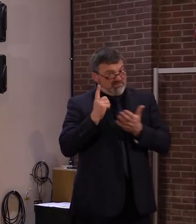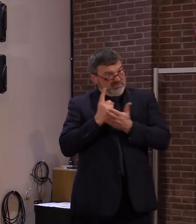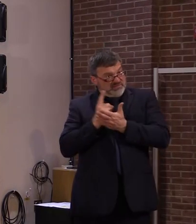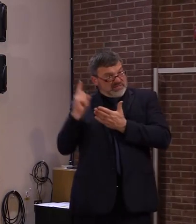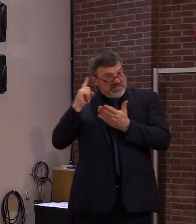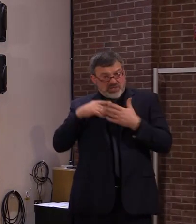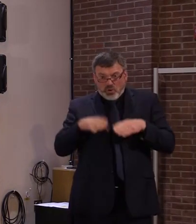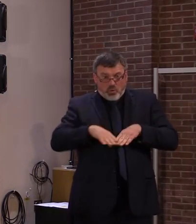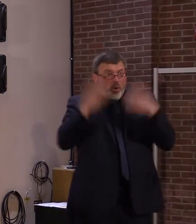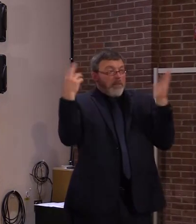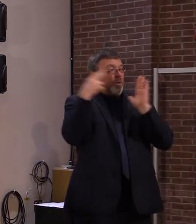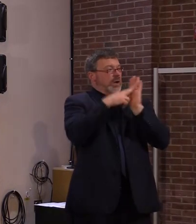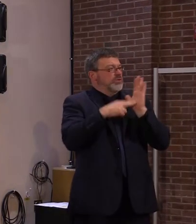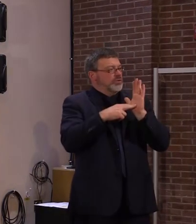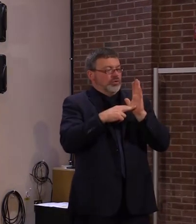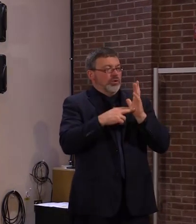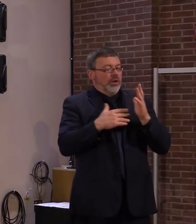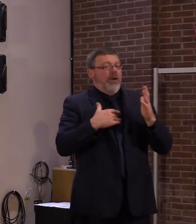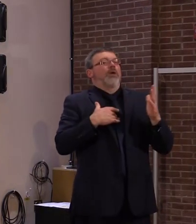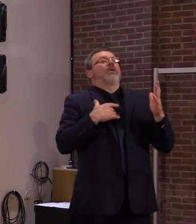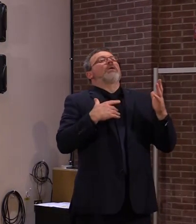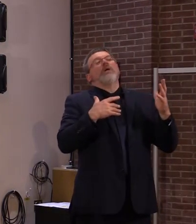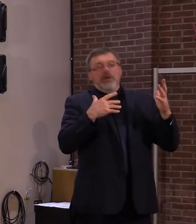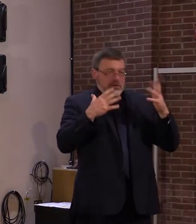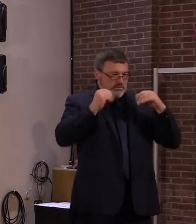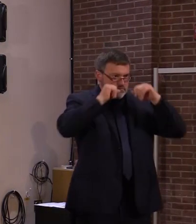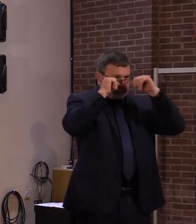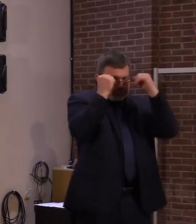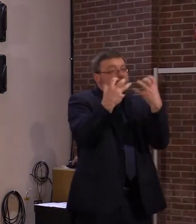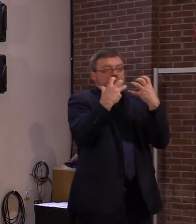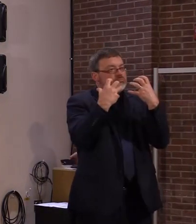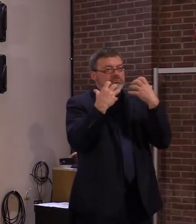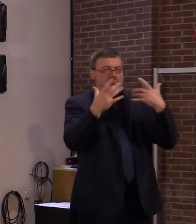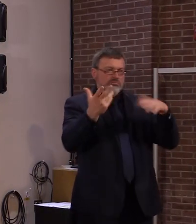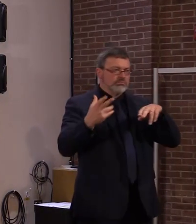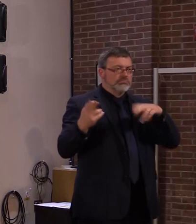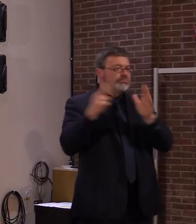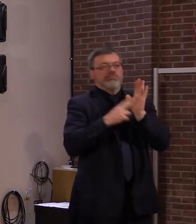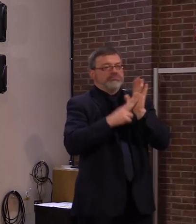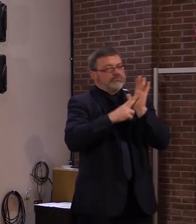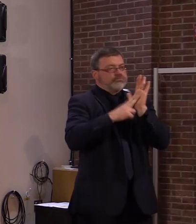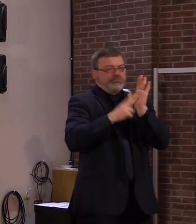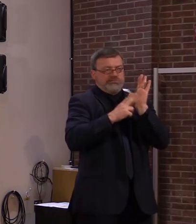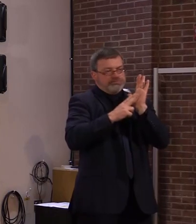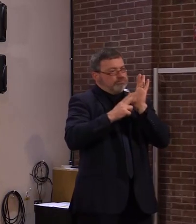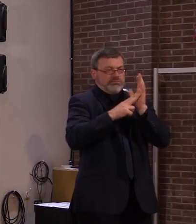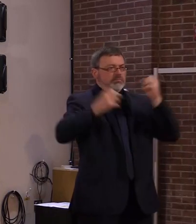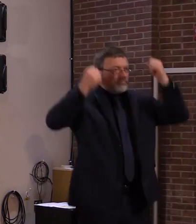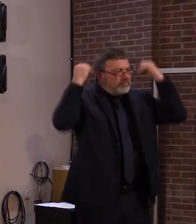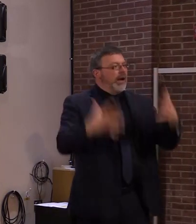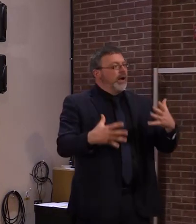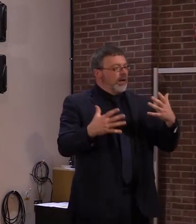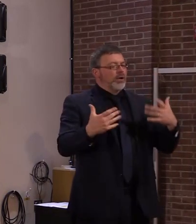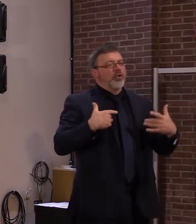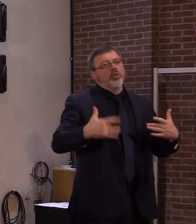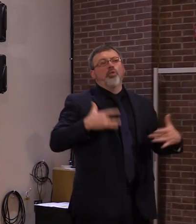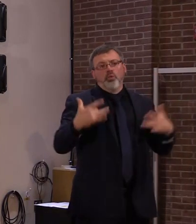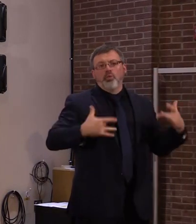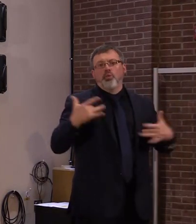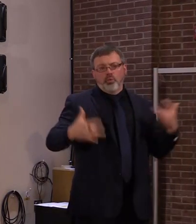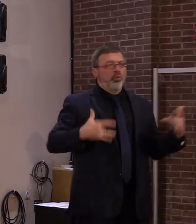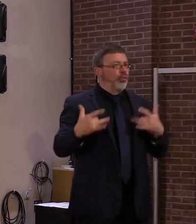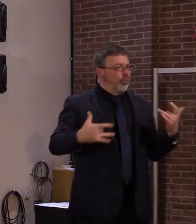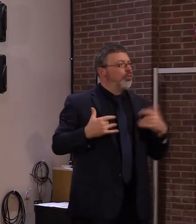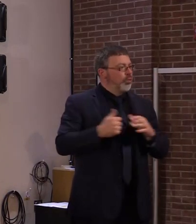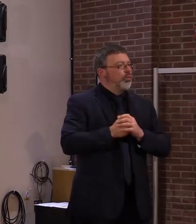healthy, well-protected, and much more worry-free. And as we heard from Dr. Rebecca Bell last week, for